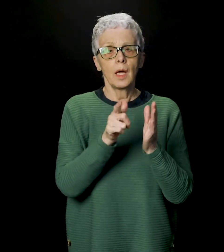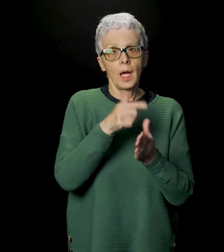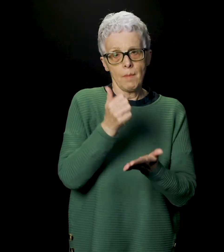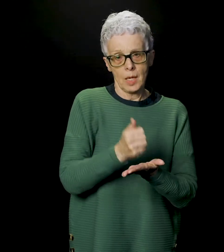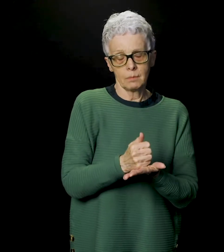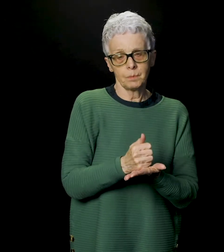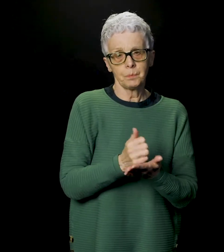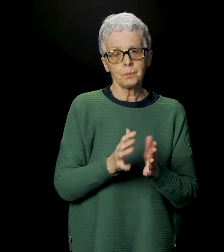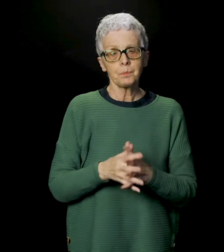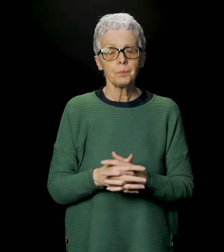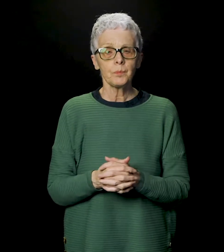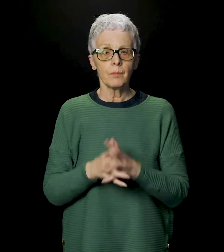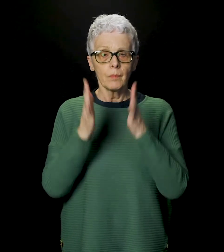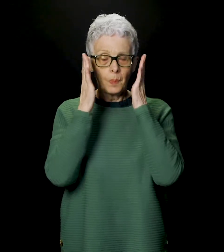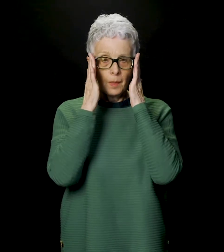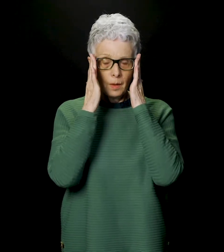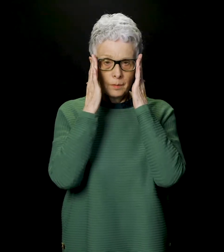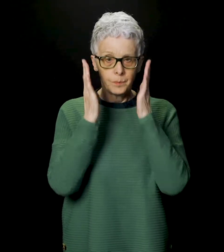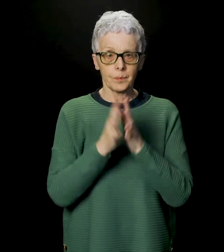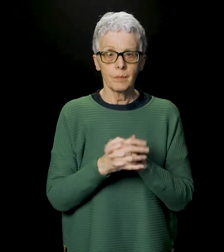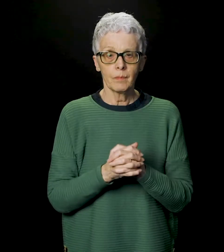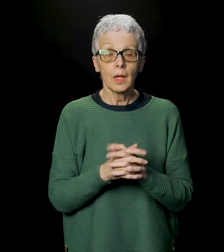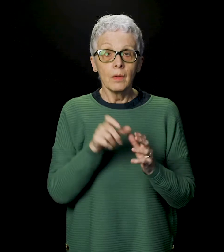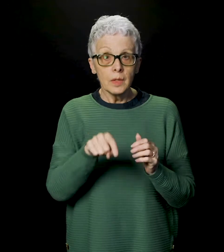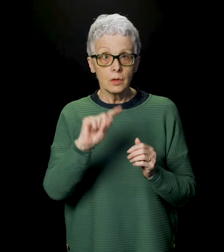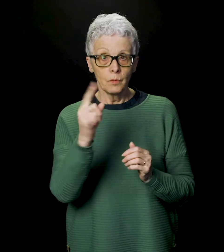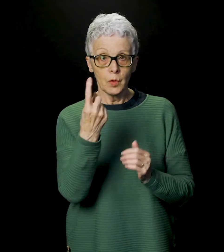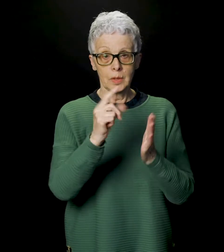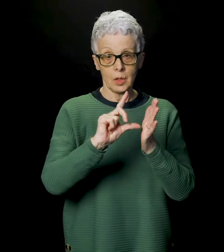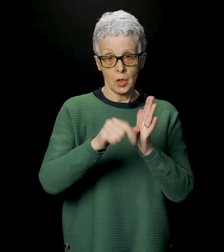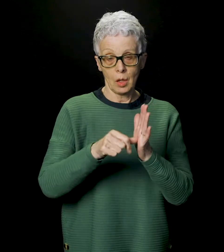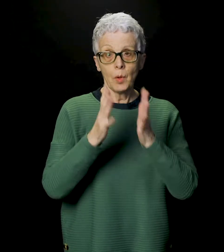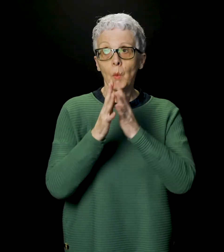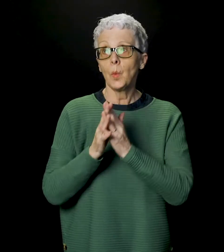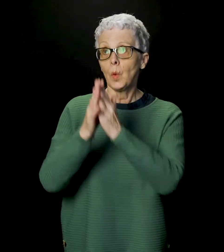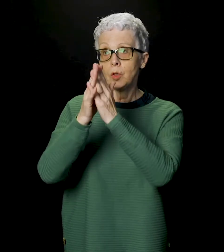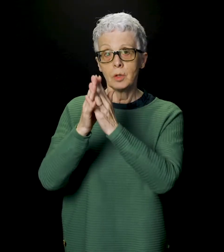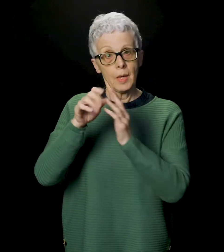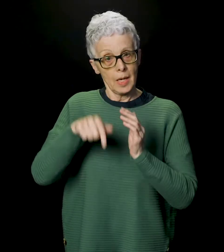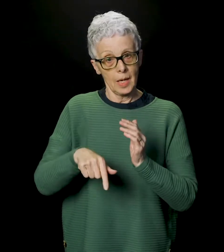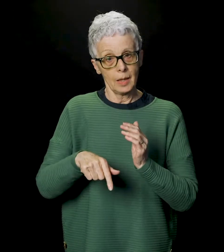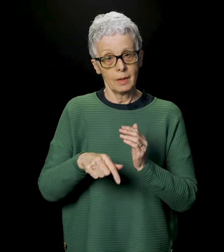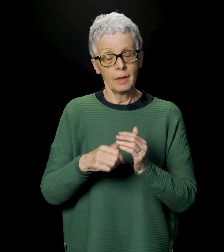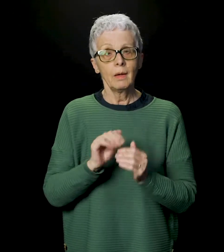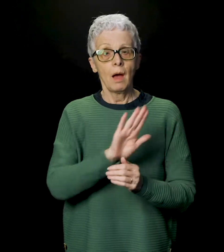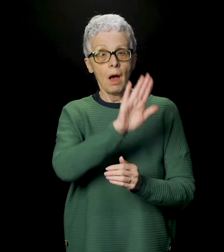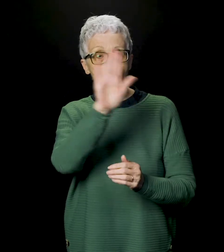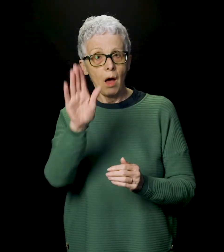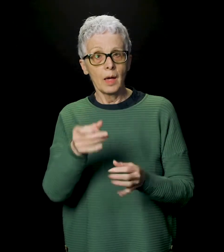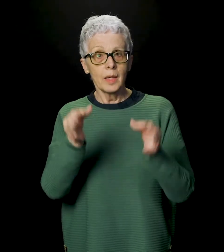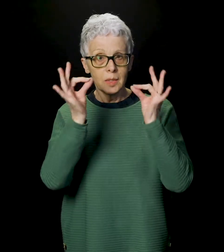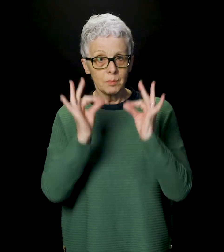Amen. Well, if it is your first time worshiping with us today, a big